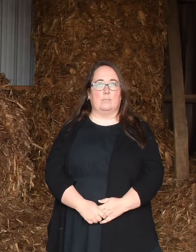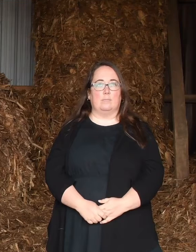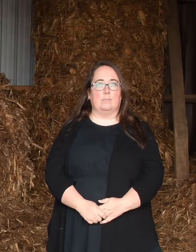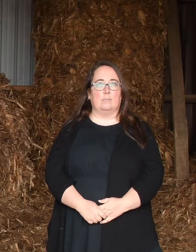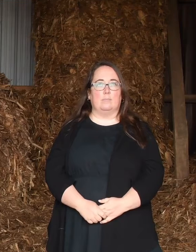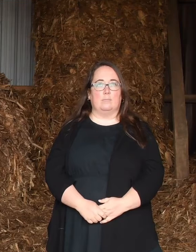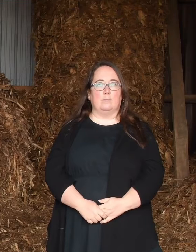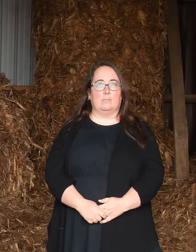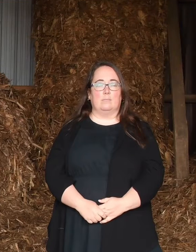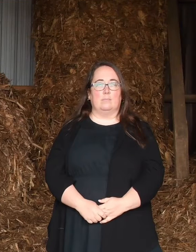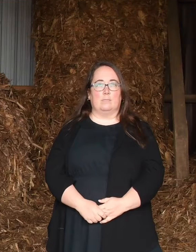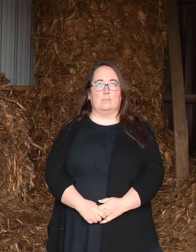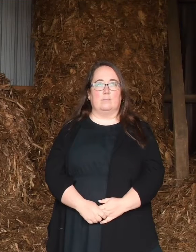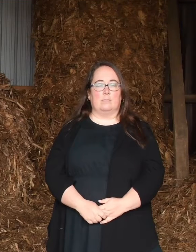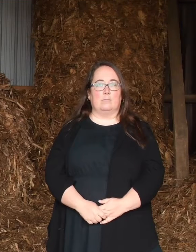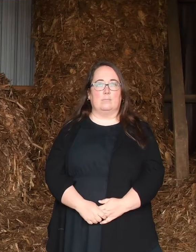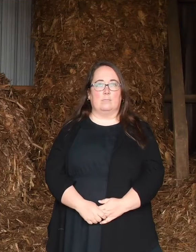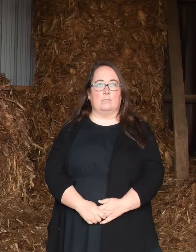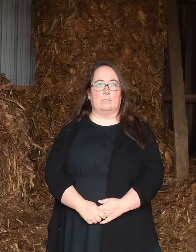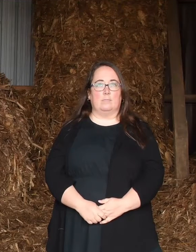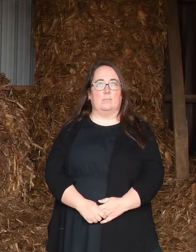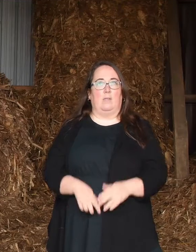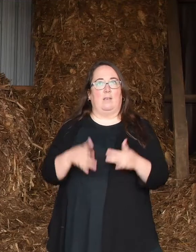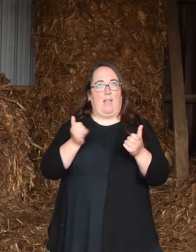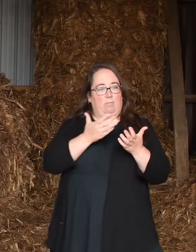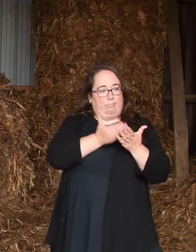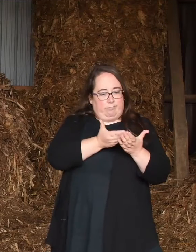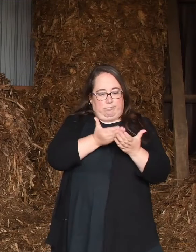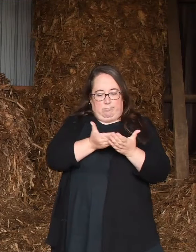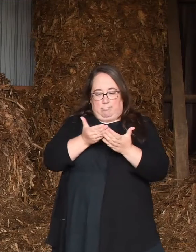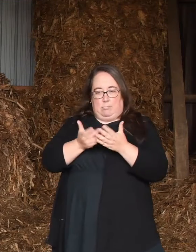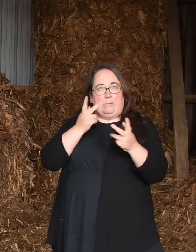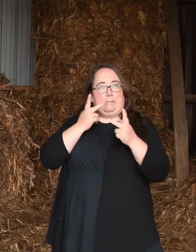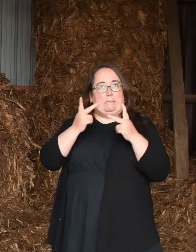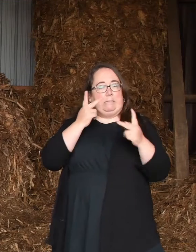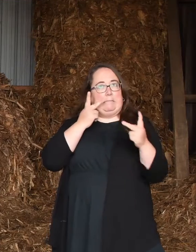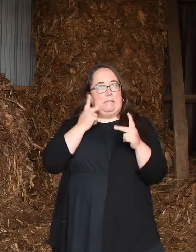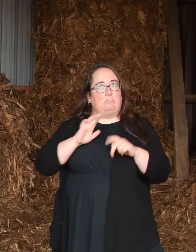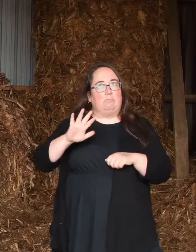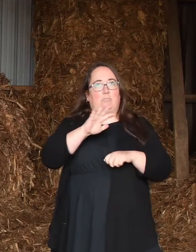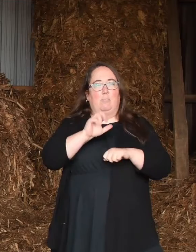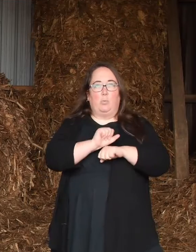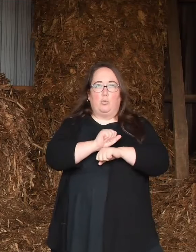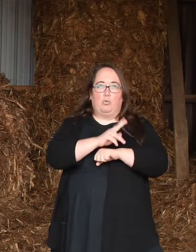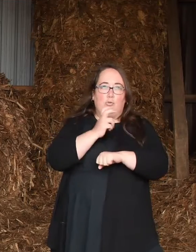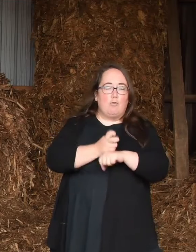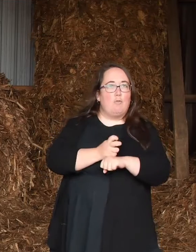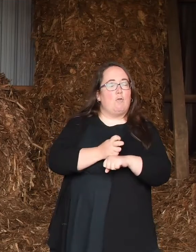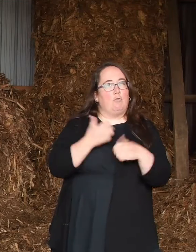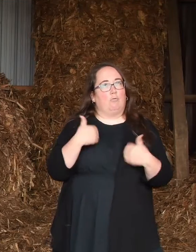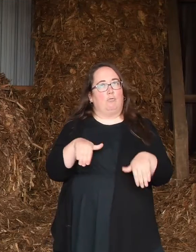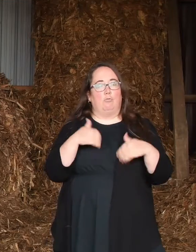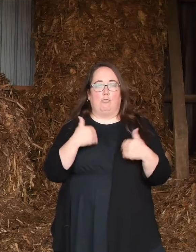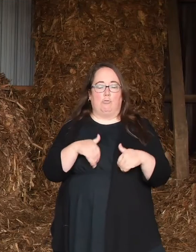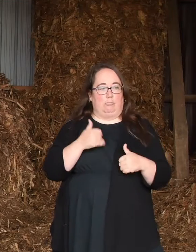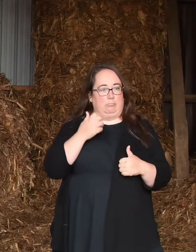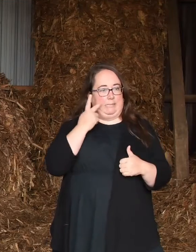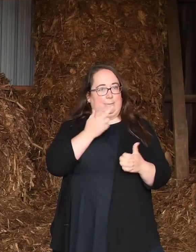the hard work that everyone did to revive this program start to pay off.